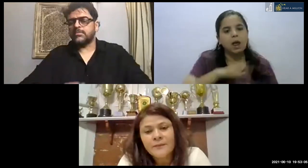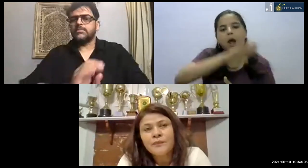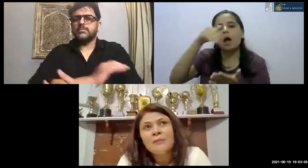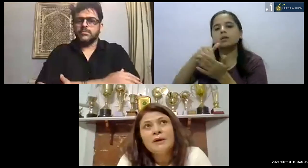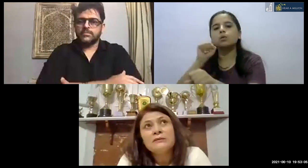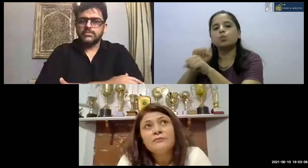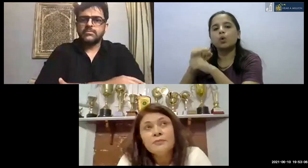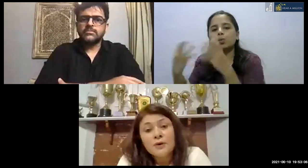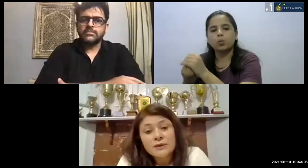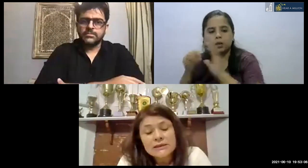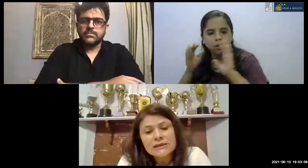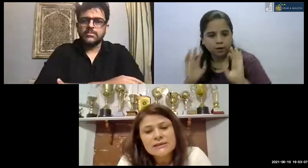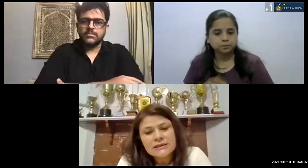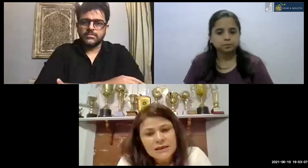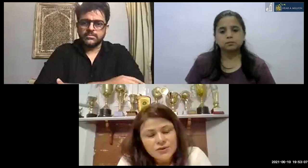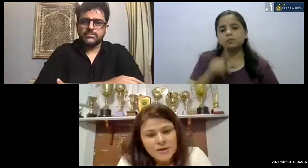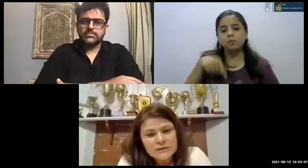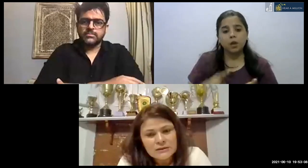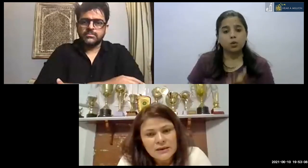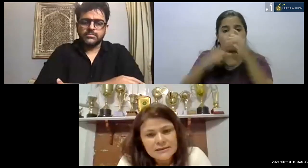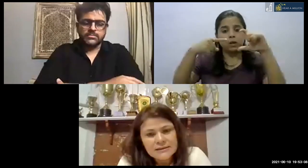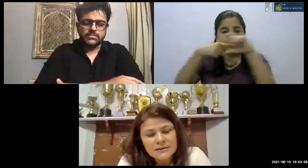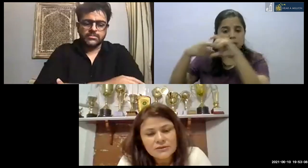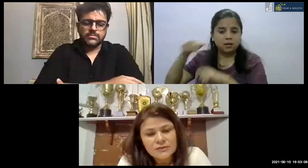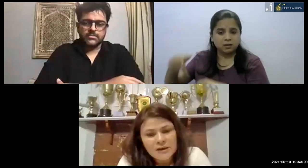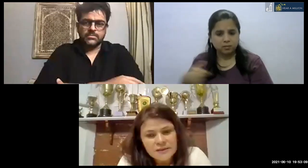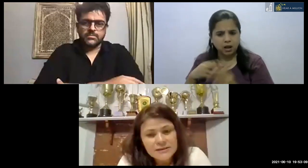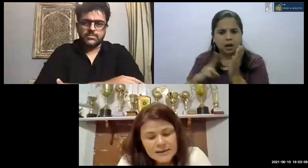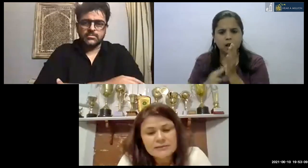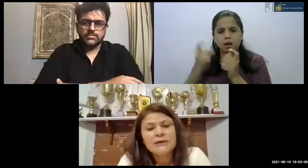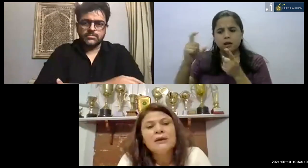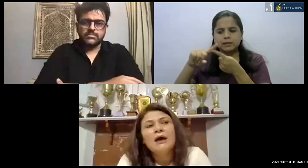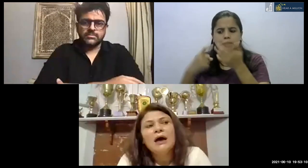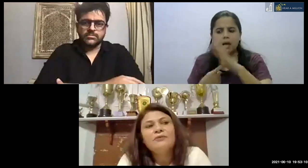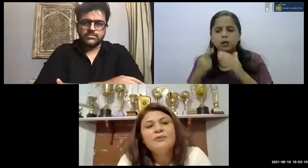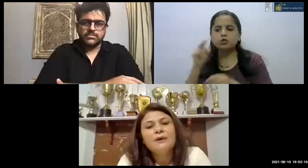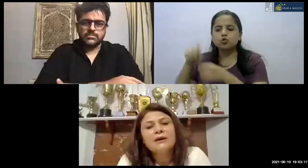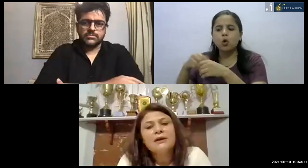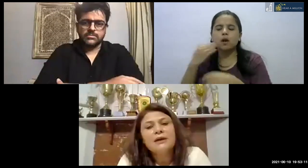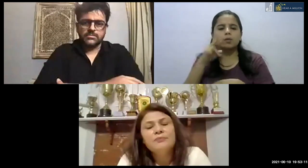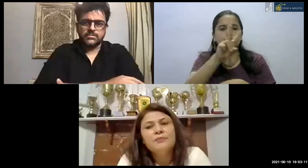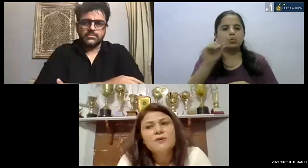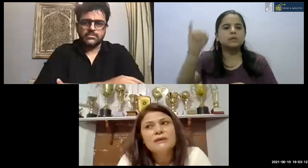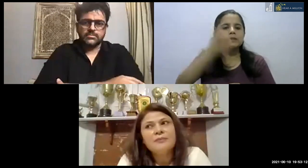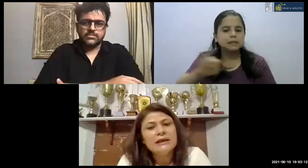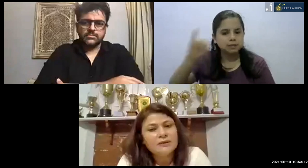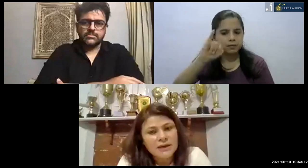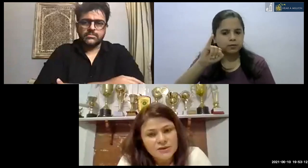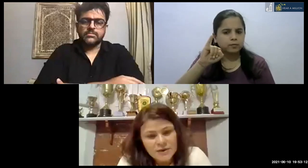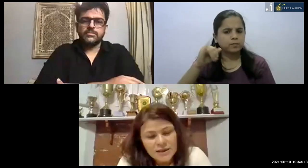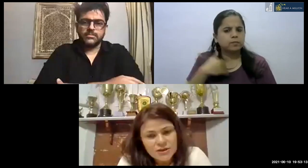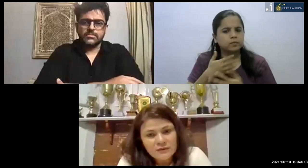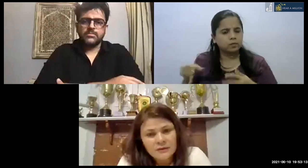ISLRTC. But from Northeast, since I joined NCERT 2006, I've been working in promoting